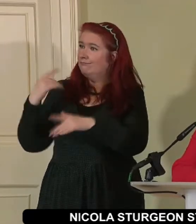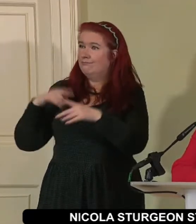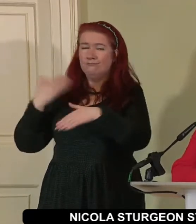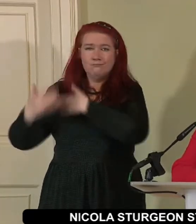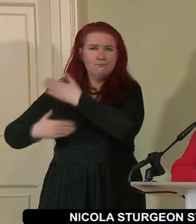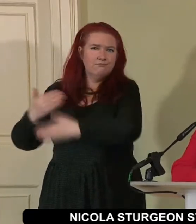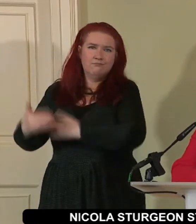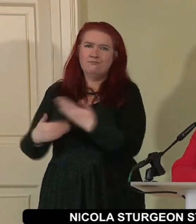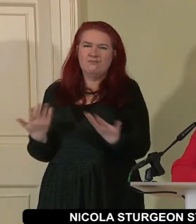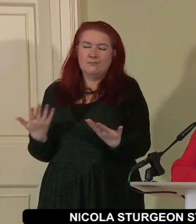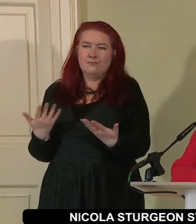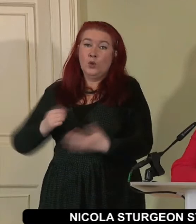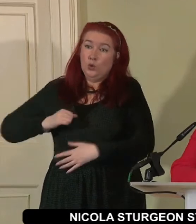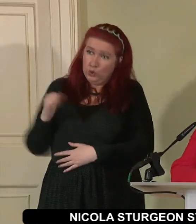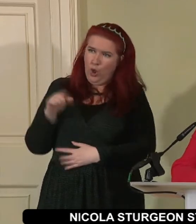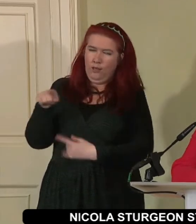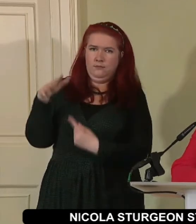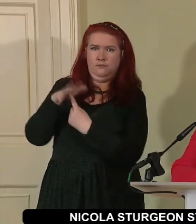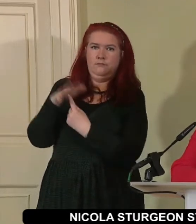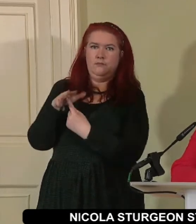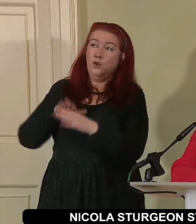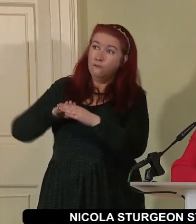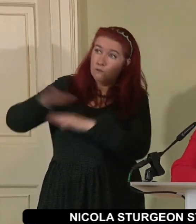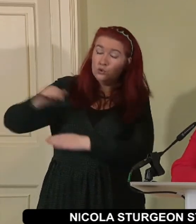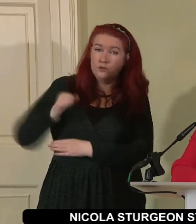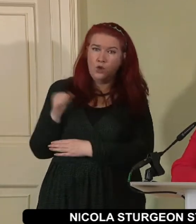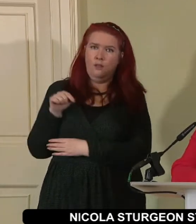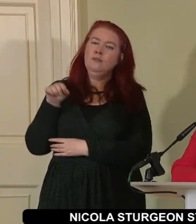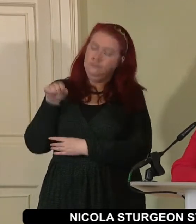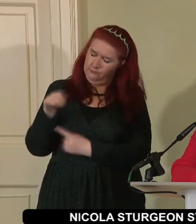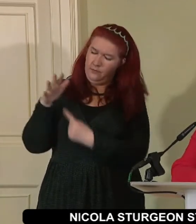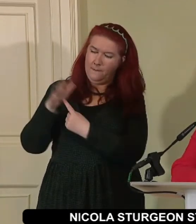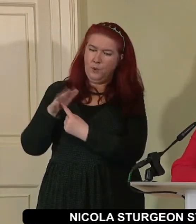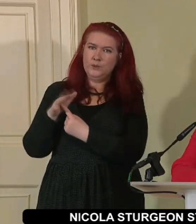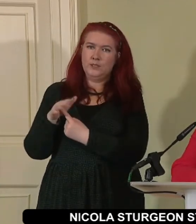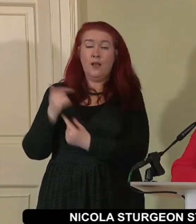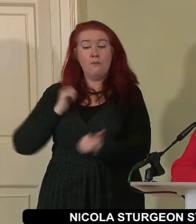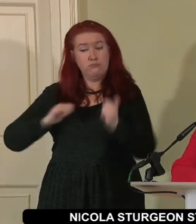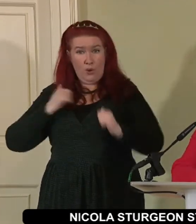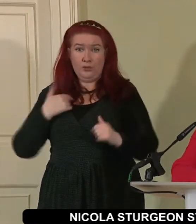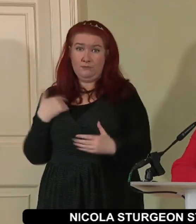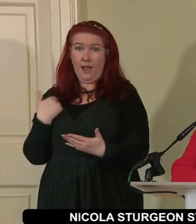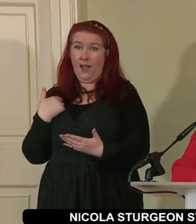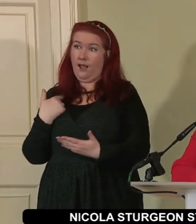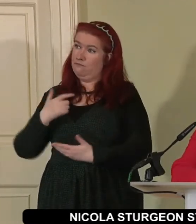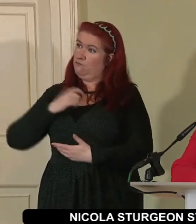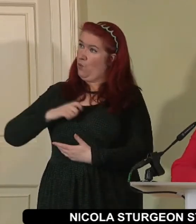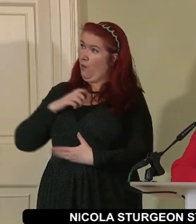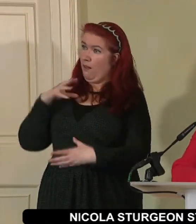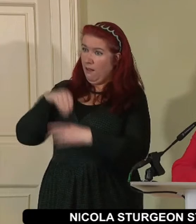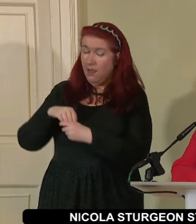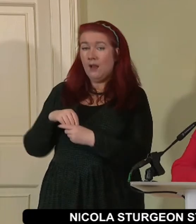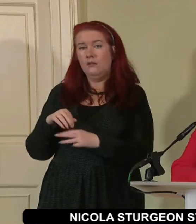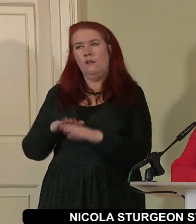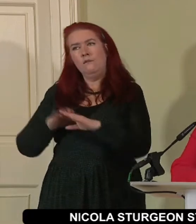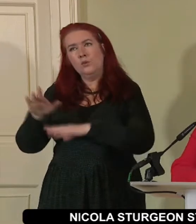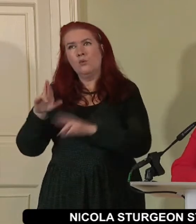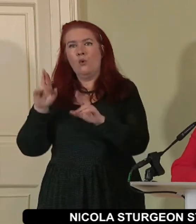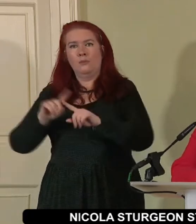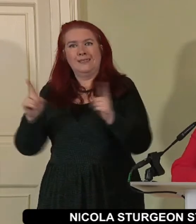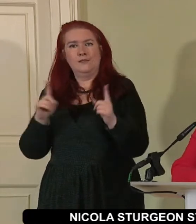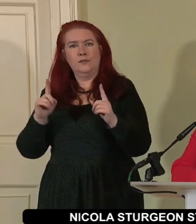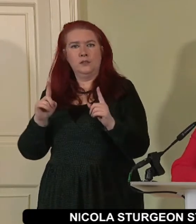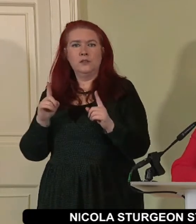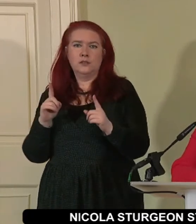country is what matters, and the future of the country is what matters. I'm proud of the part I have played and hope to continue to play in a different capacity